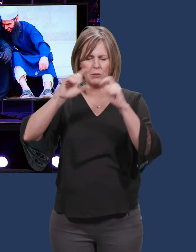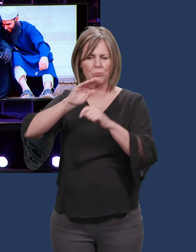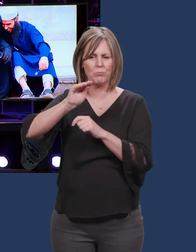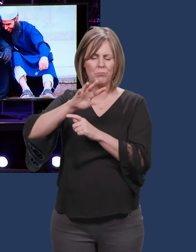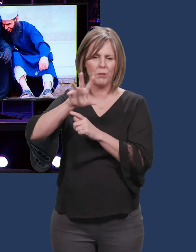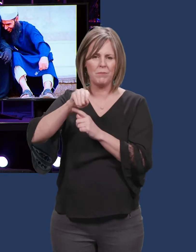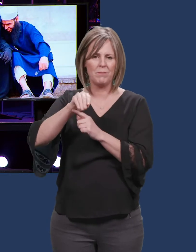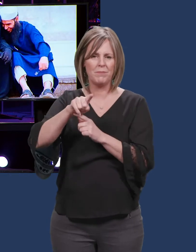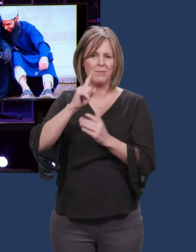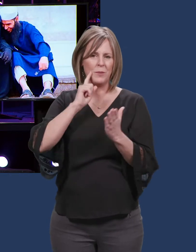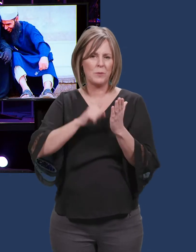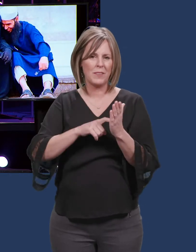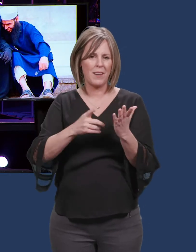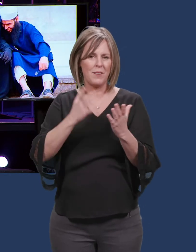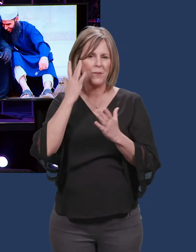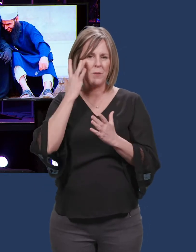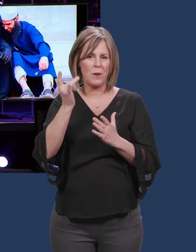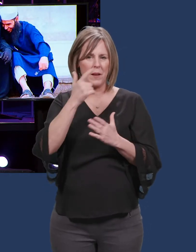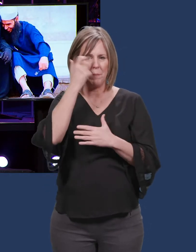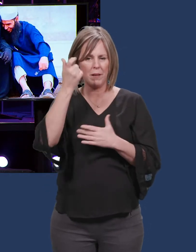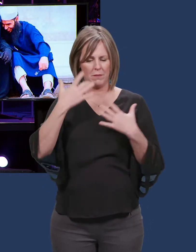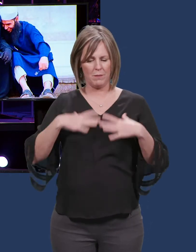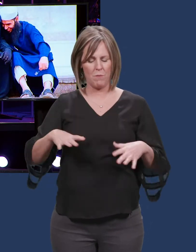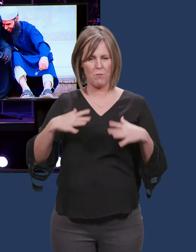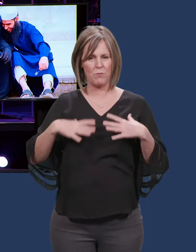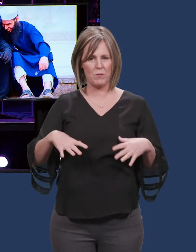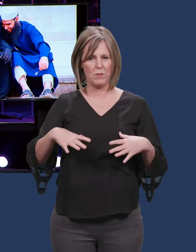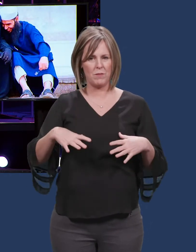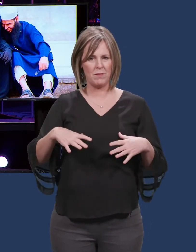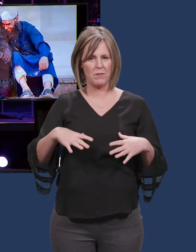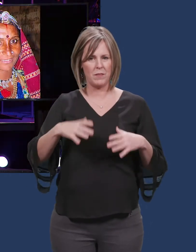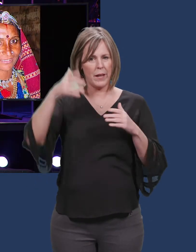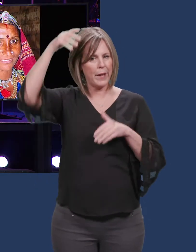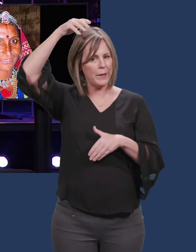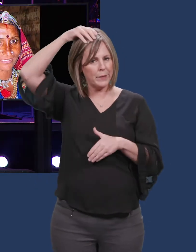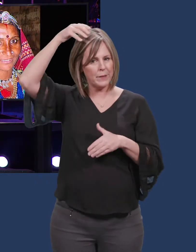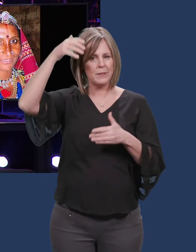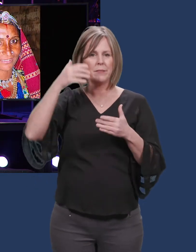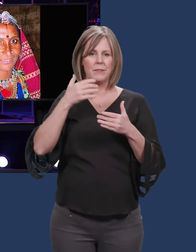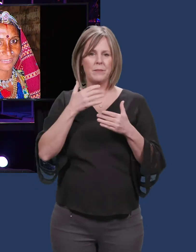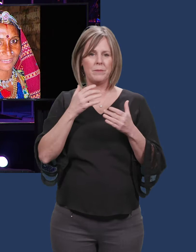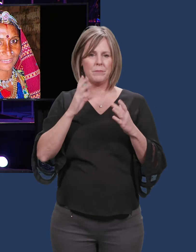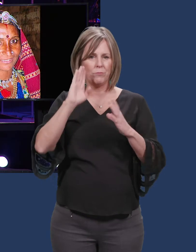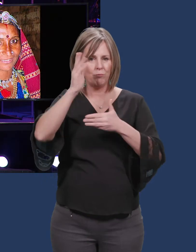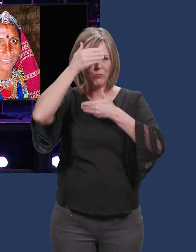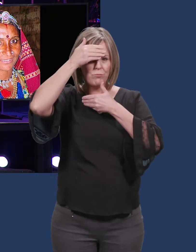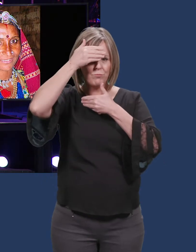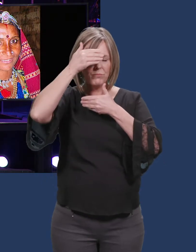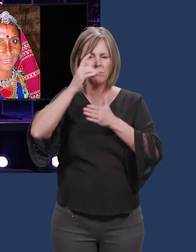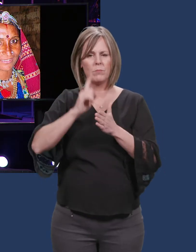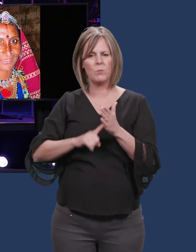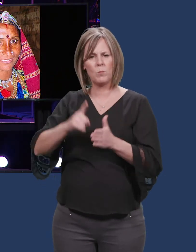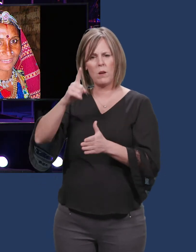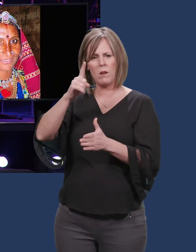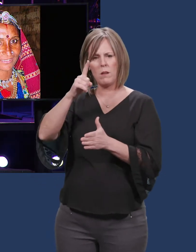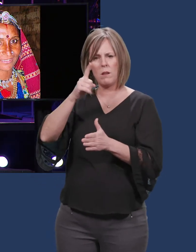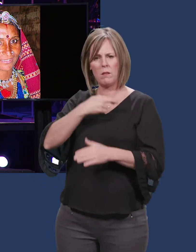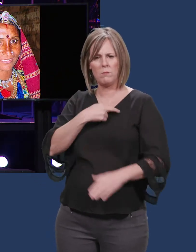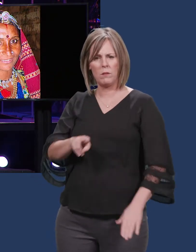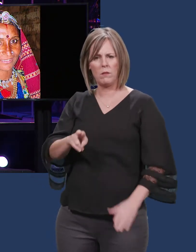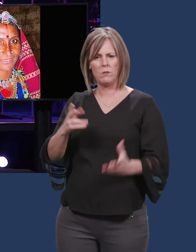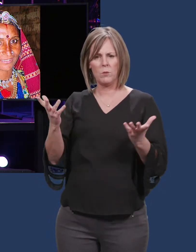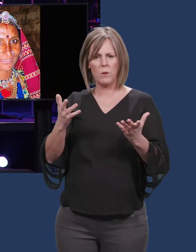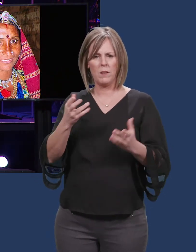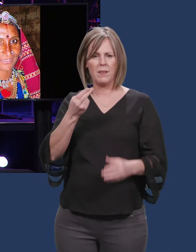tell because, again, of the way they're dressed. Or how about this woman? What faith does she ascribe to? Well,